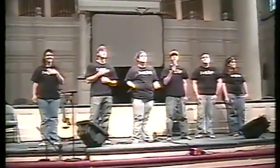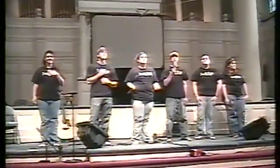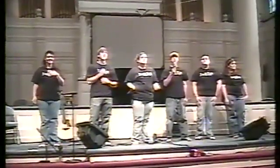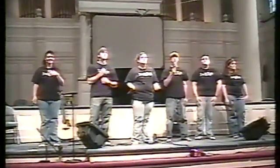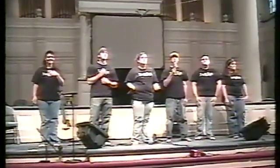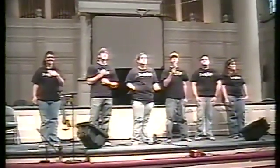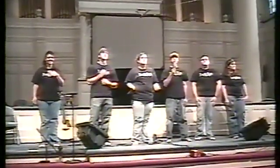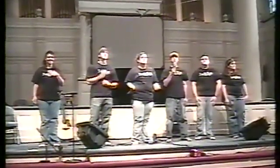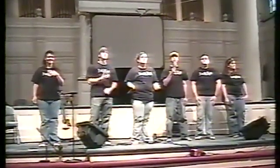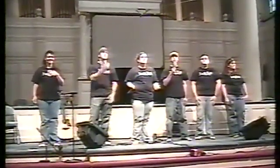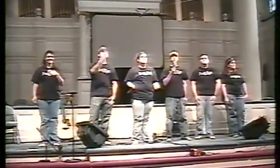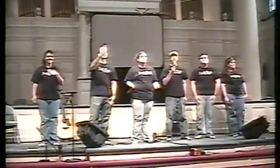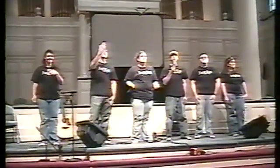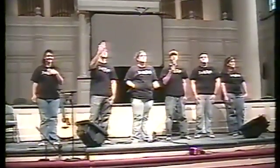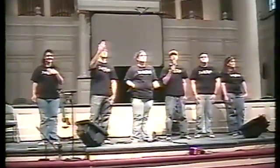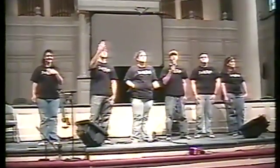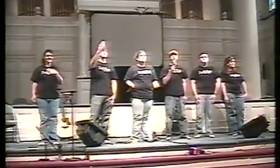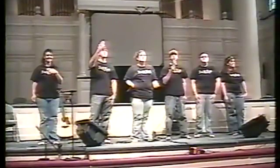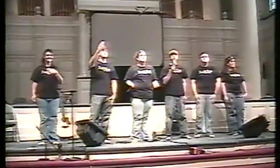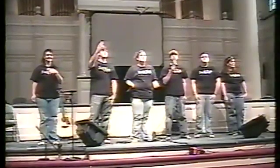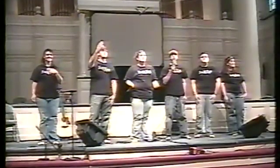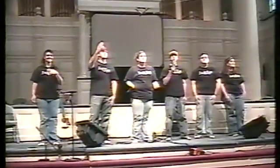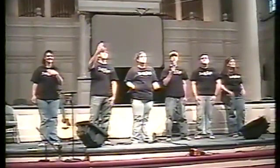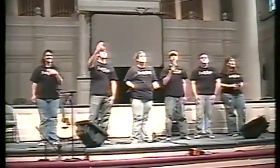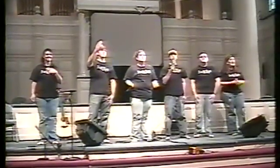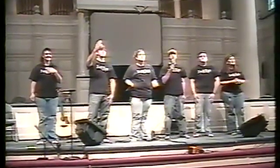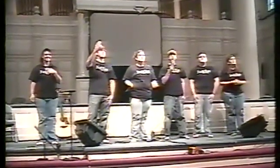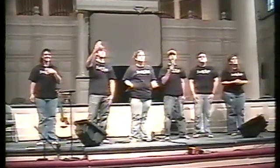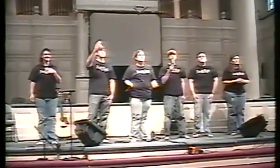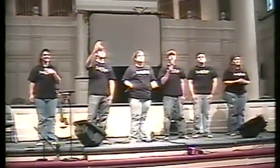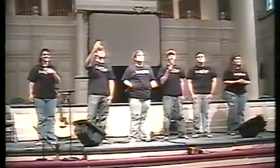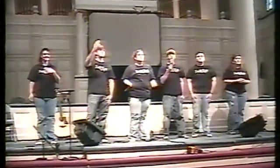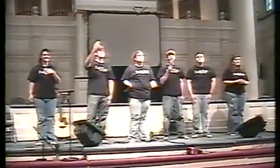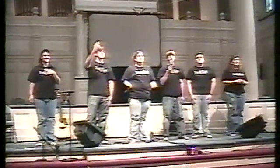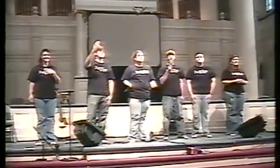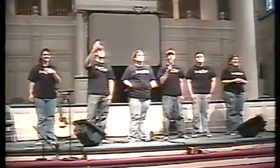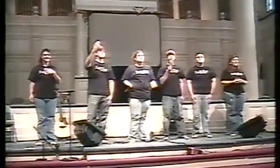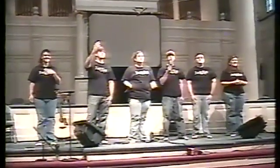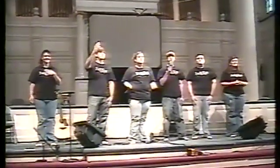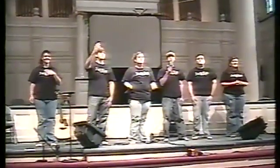of my plans under your leadership. I am yours, Lord. I may be